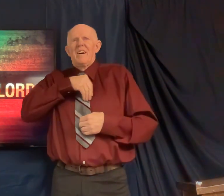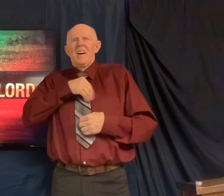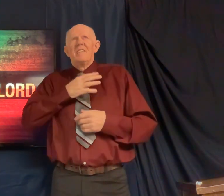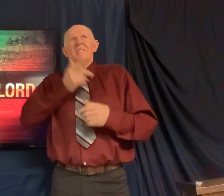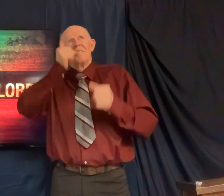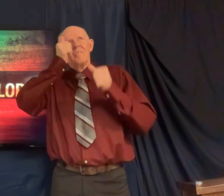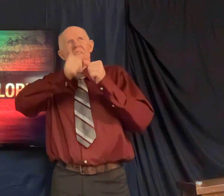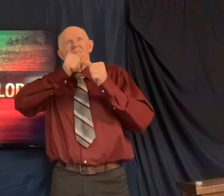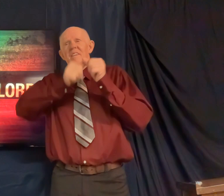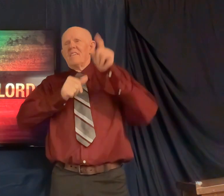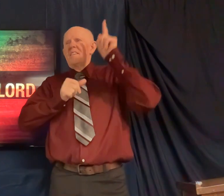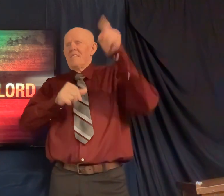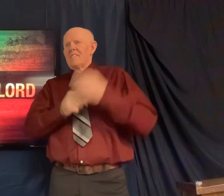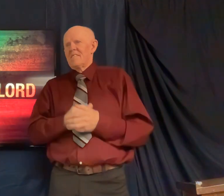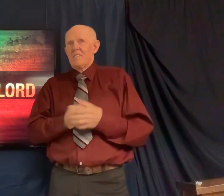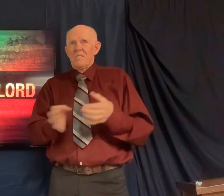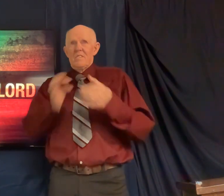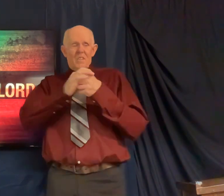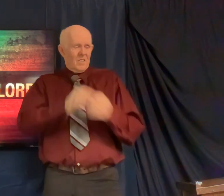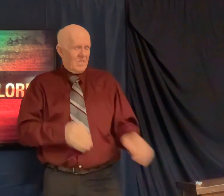song. We remember him.